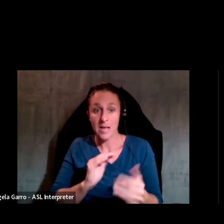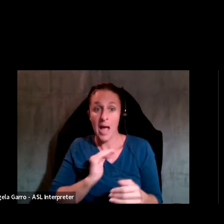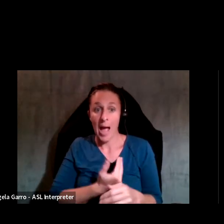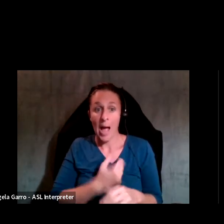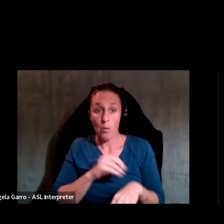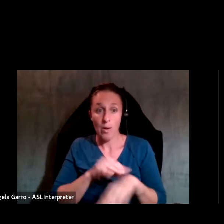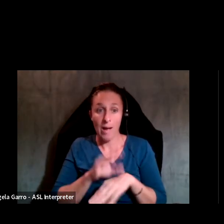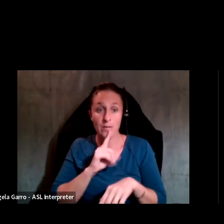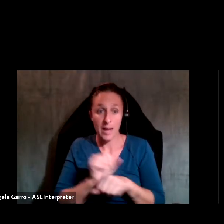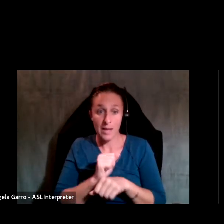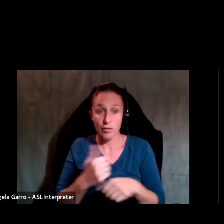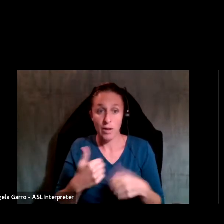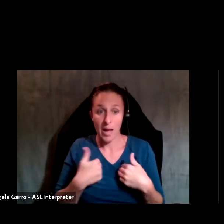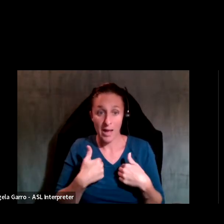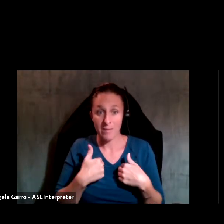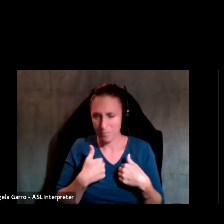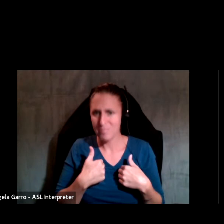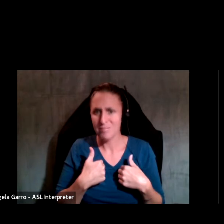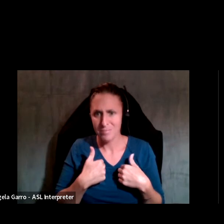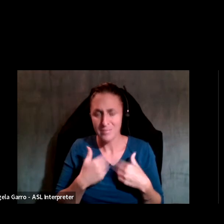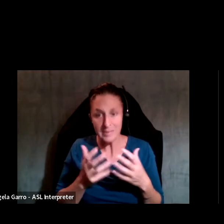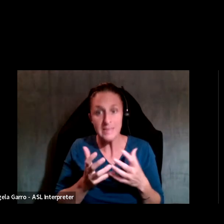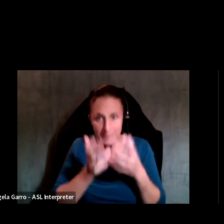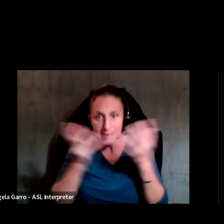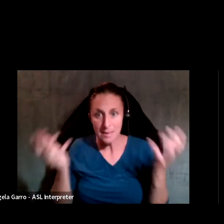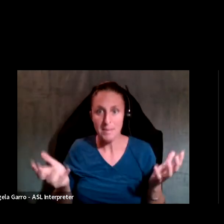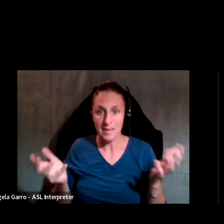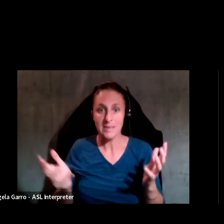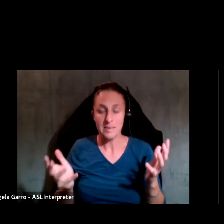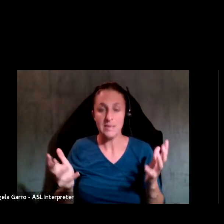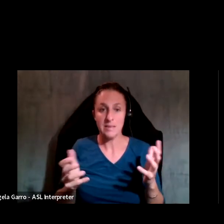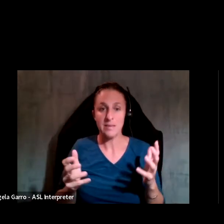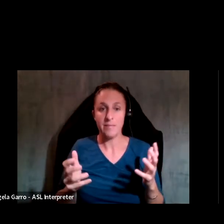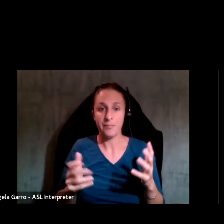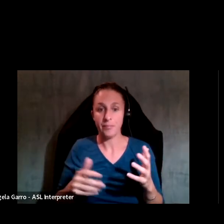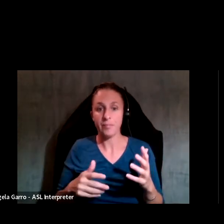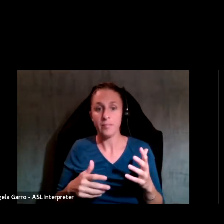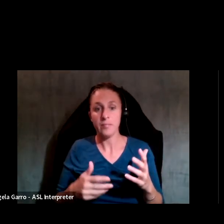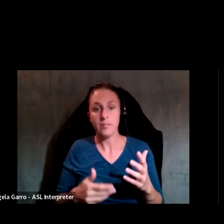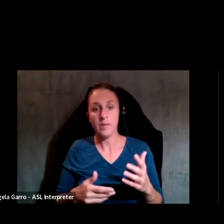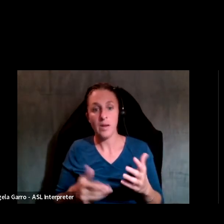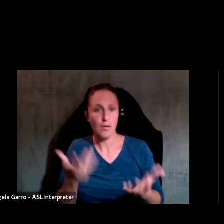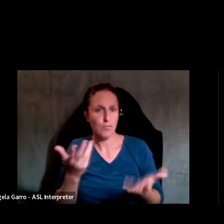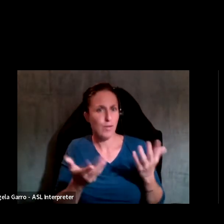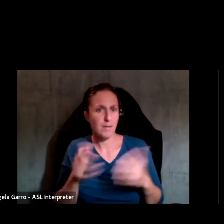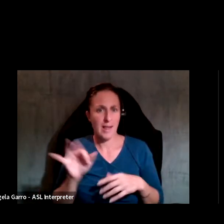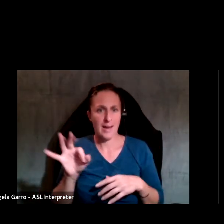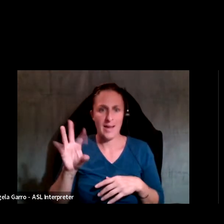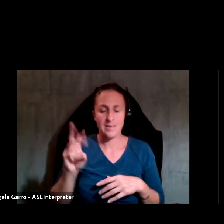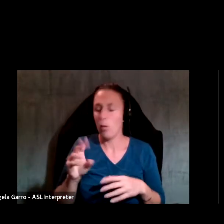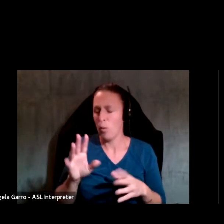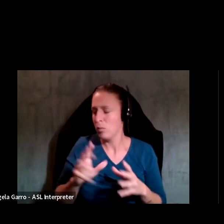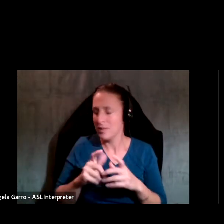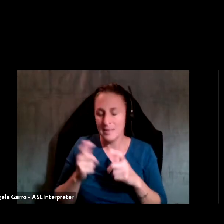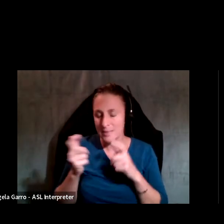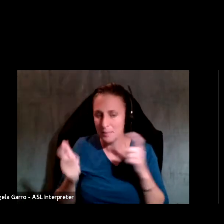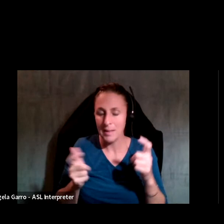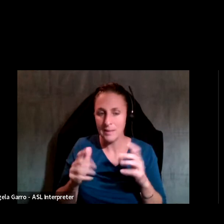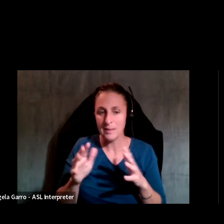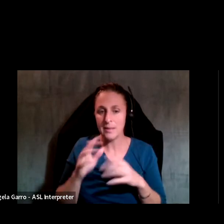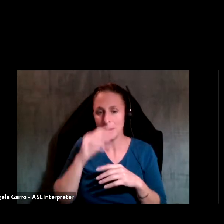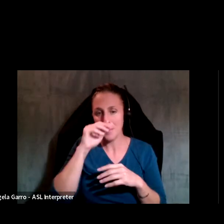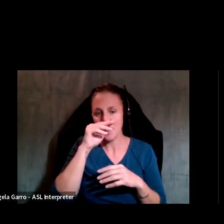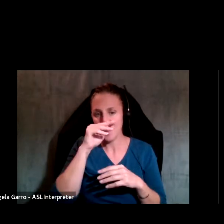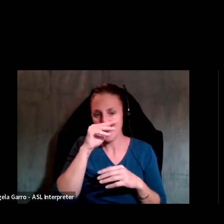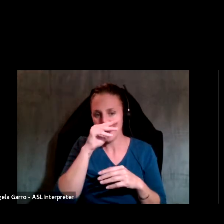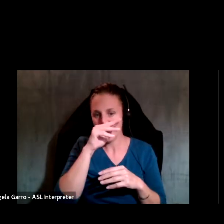have, it's immense. And we can provide that probably like information. 960 or something. I mean, it's immense. Not quite that